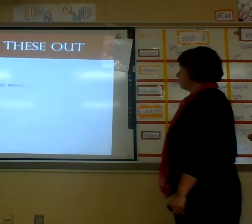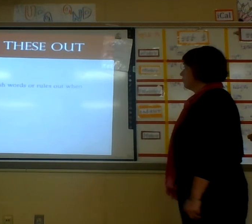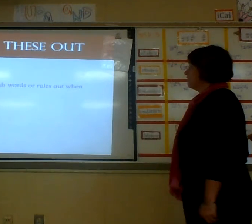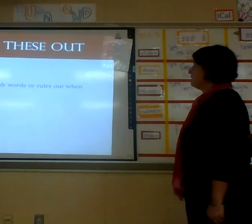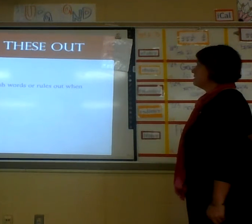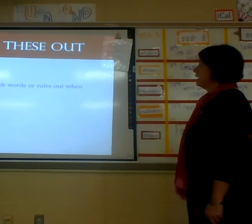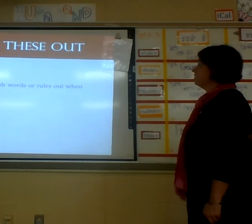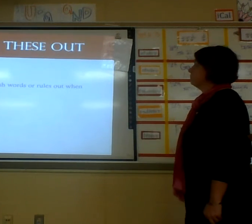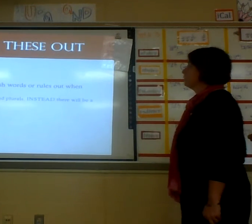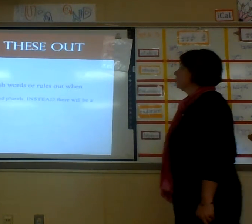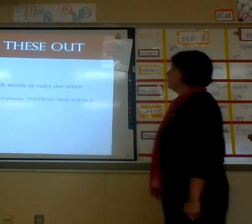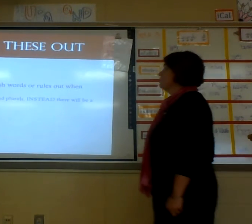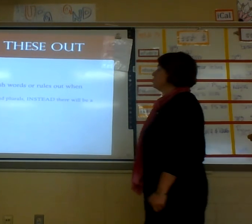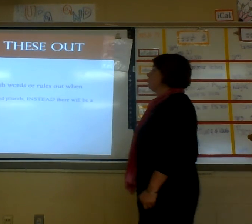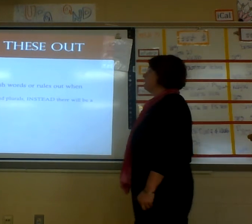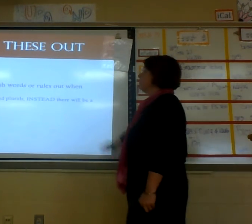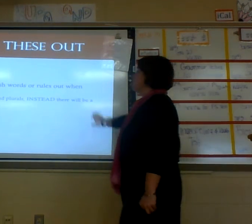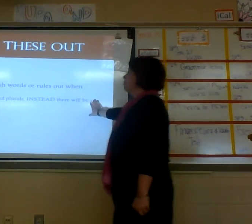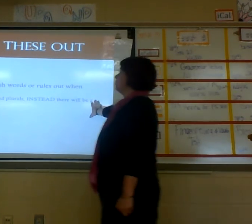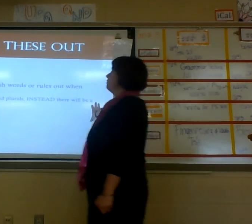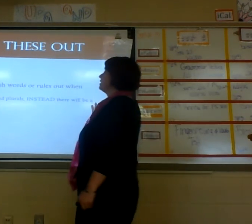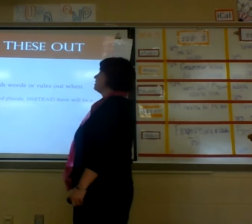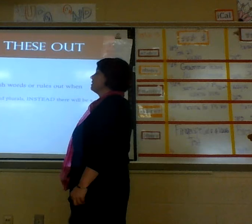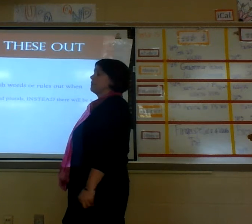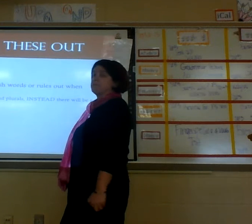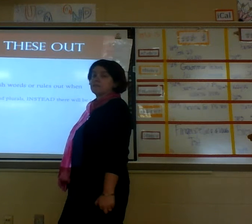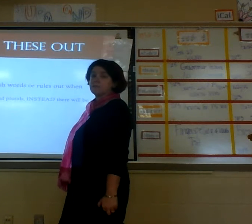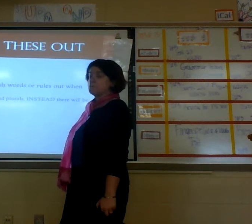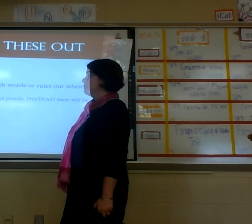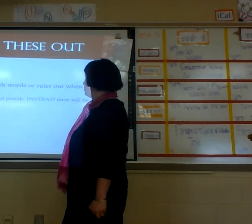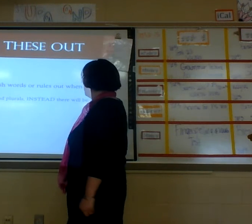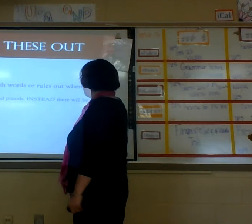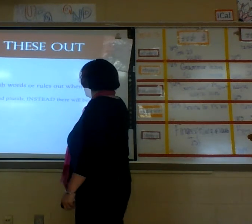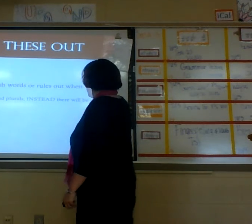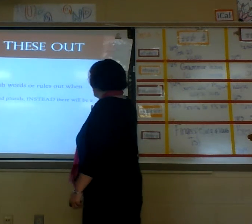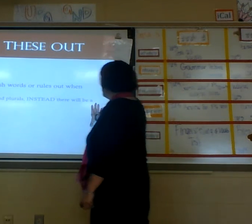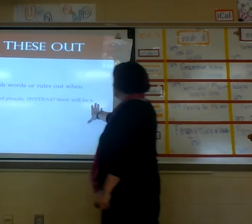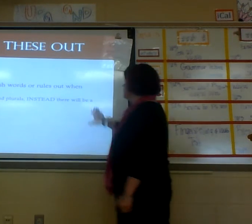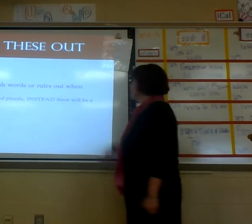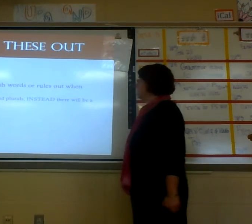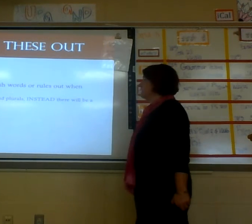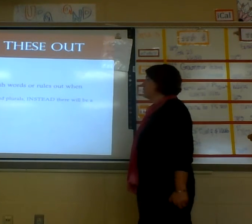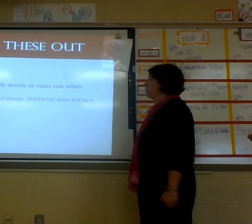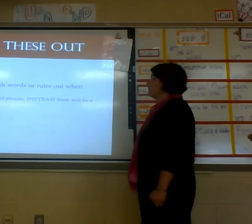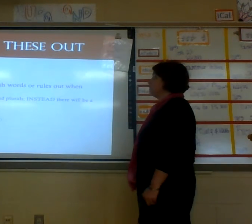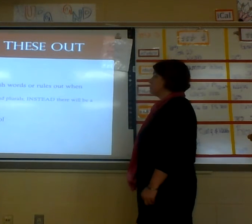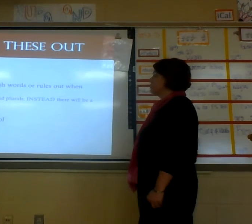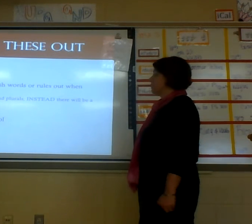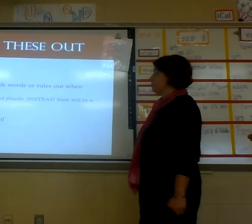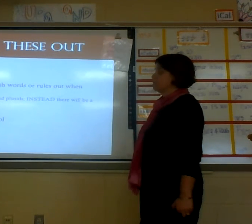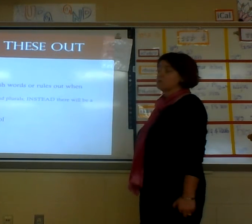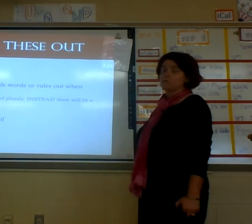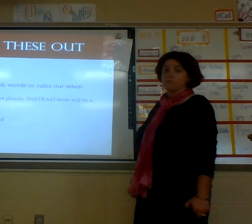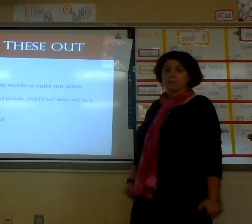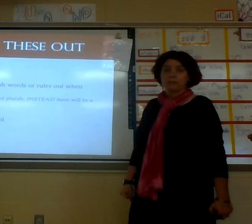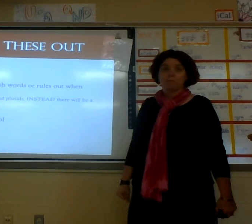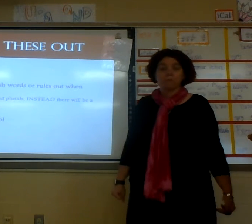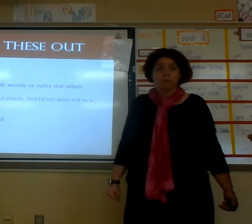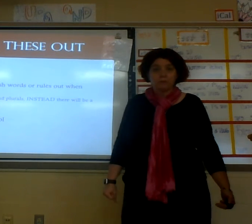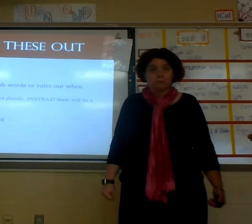Leave these out. So you want to leave any prefixes, suffixes, plurals. Instead, there will be used signs. So for example,